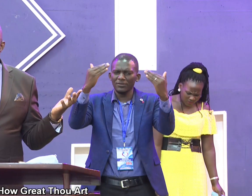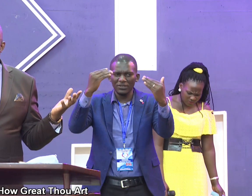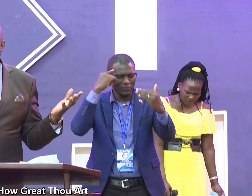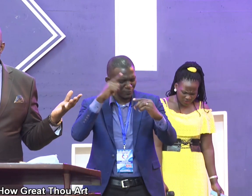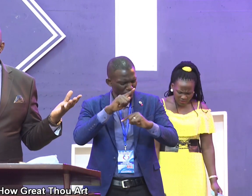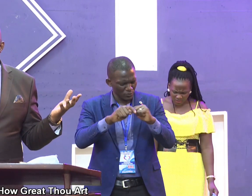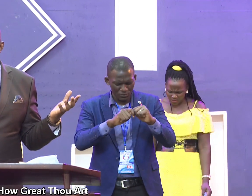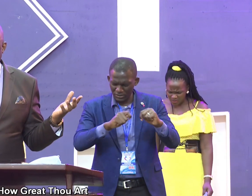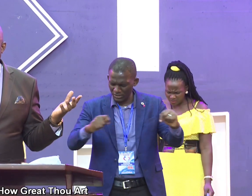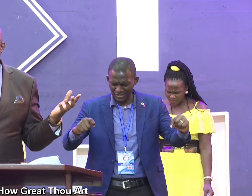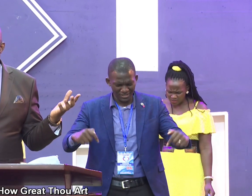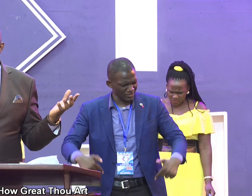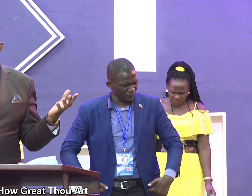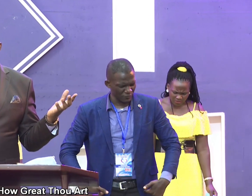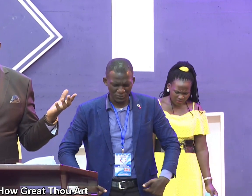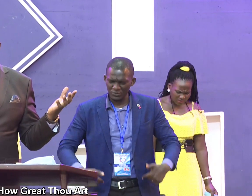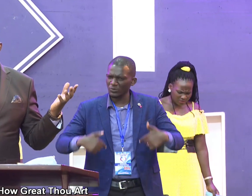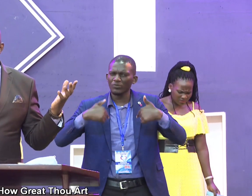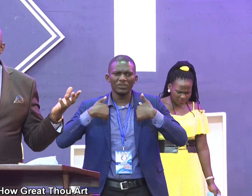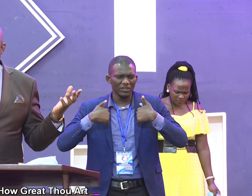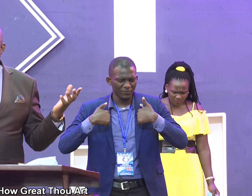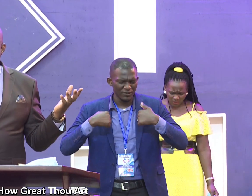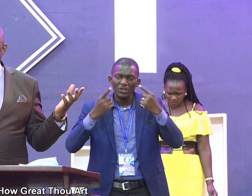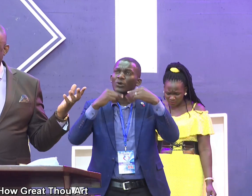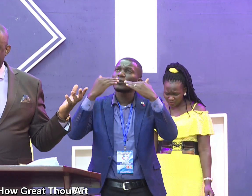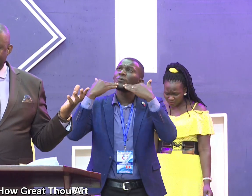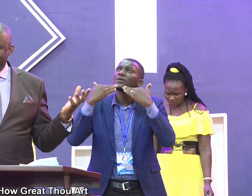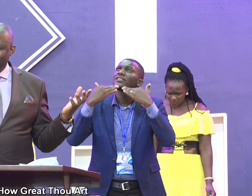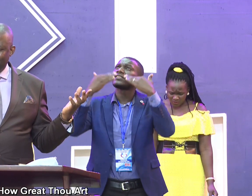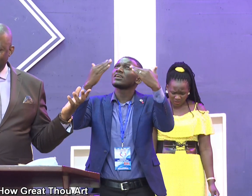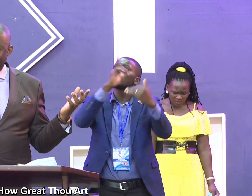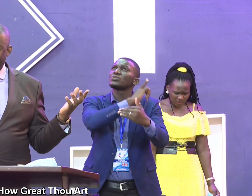the gift of life. We